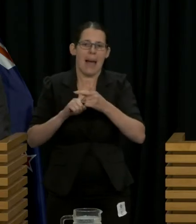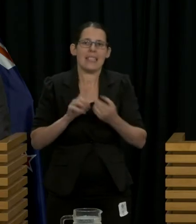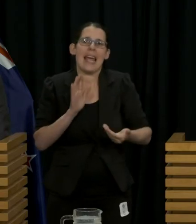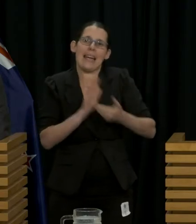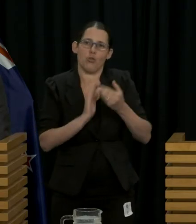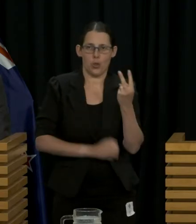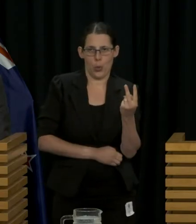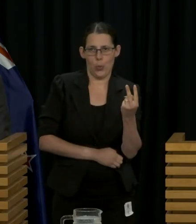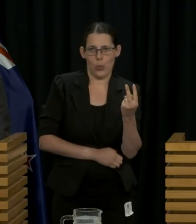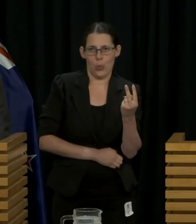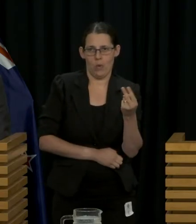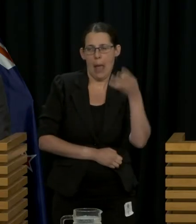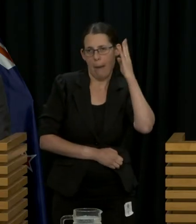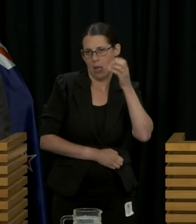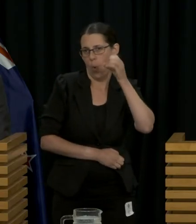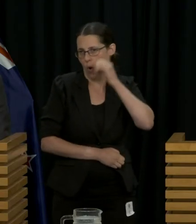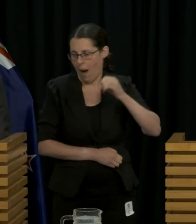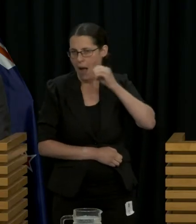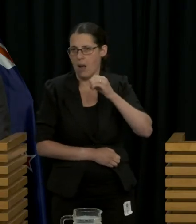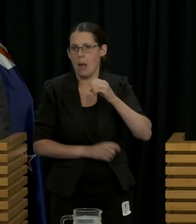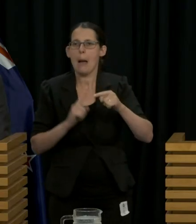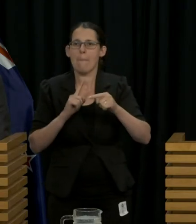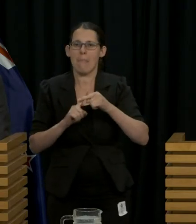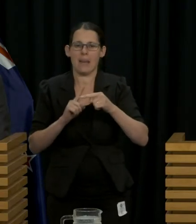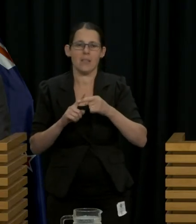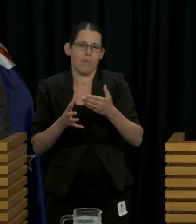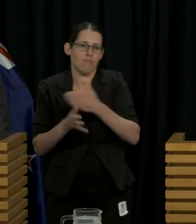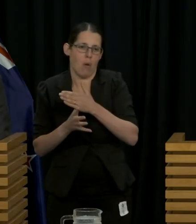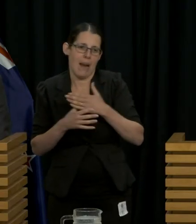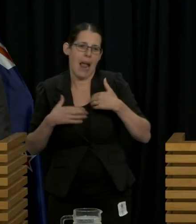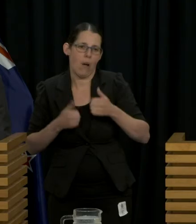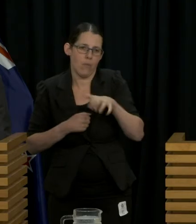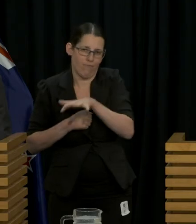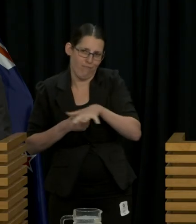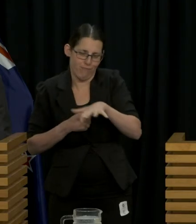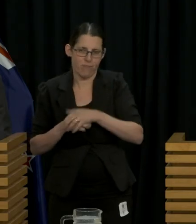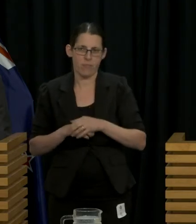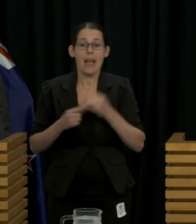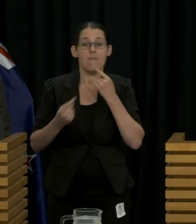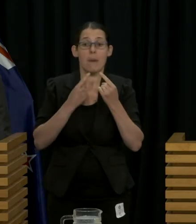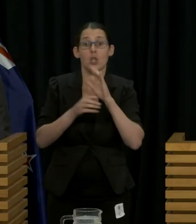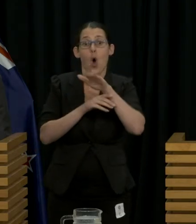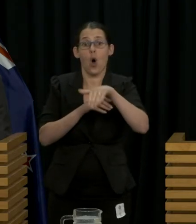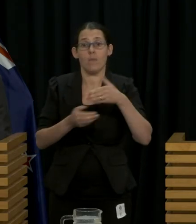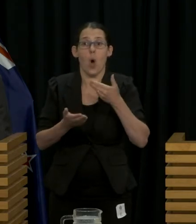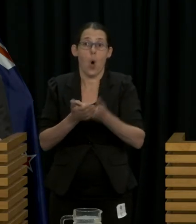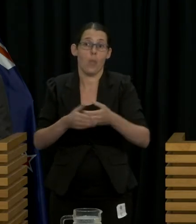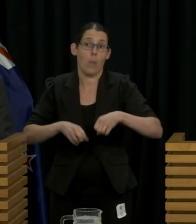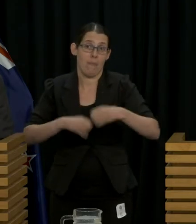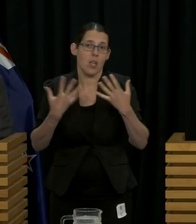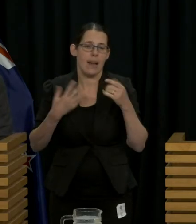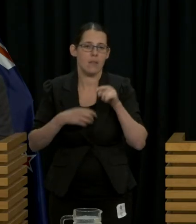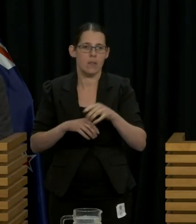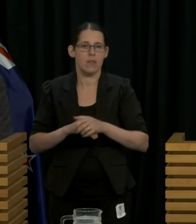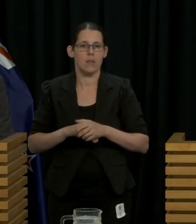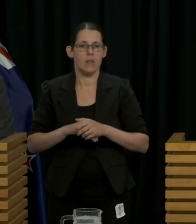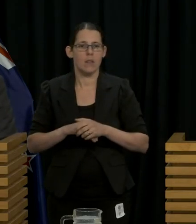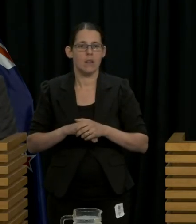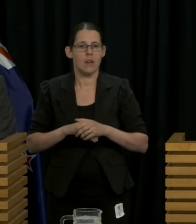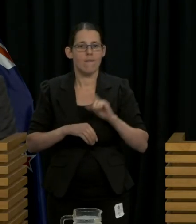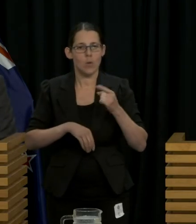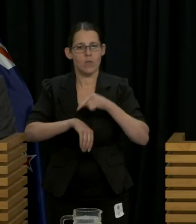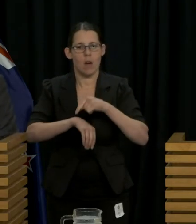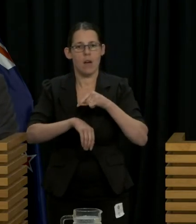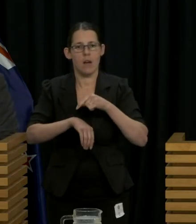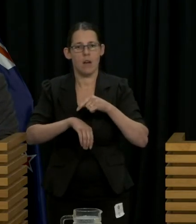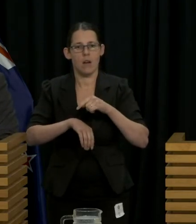The details are available on the Auckland Regional Public Health website. In the first few hours, around 600 swabs were taken